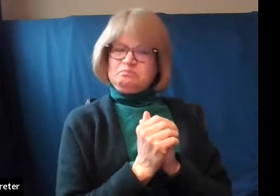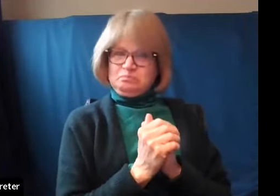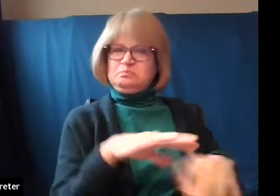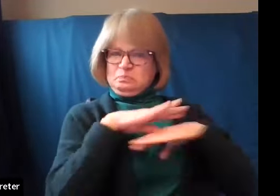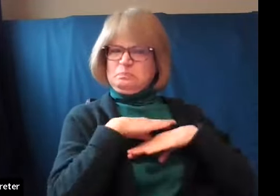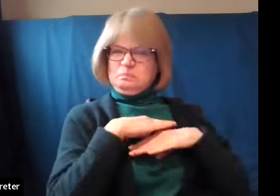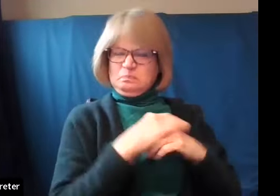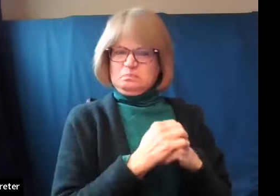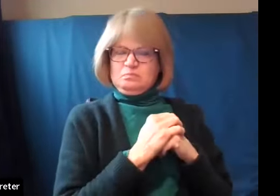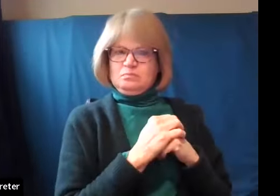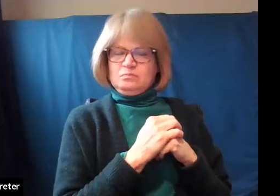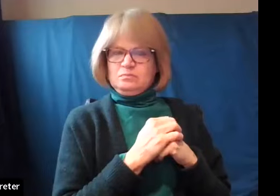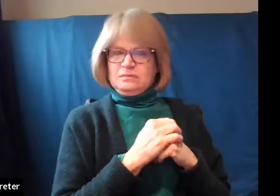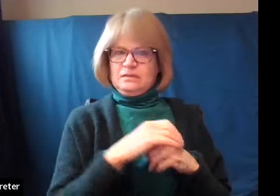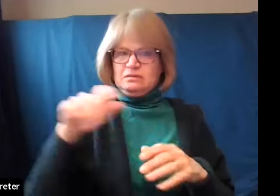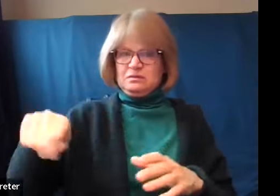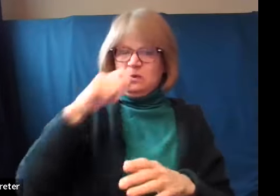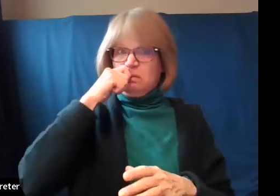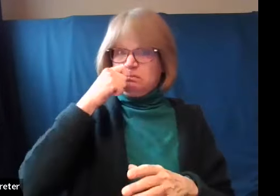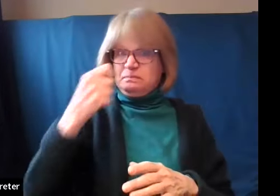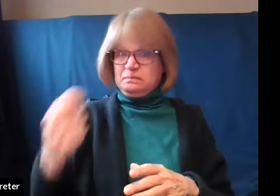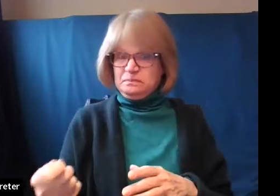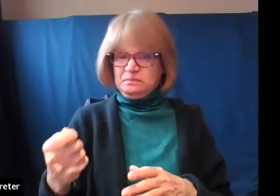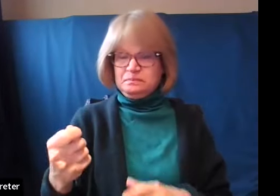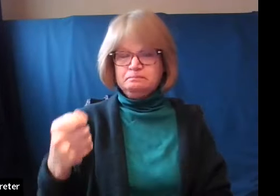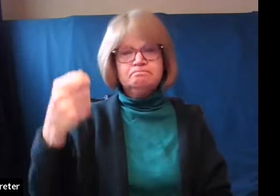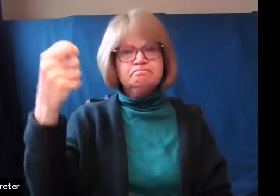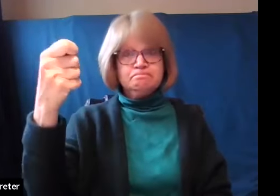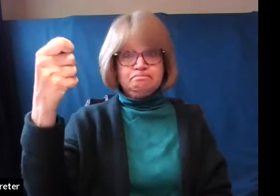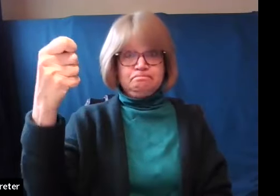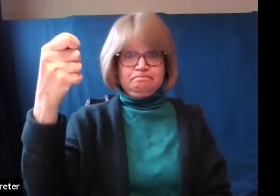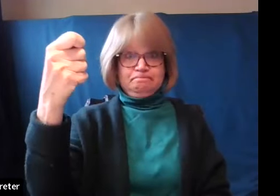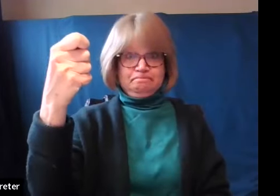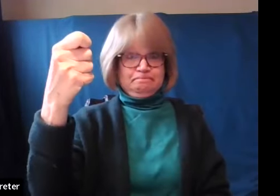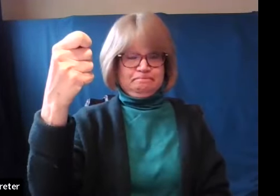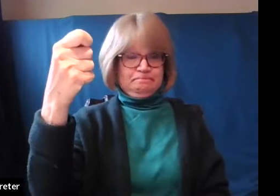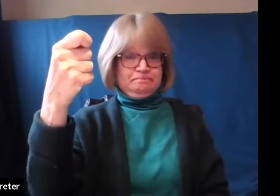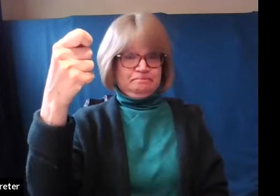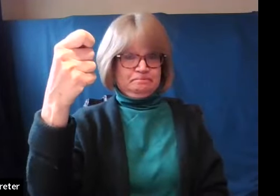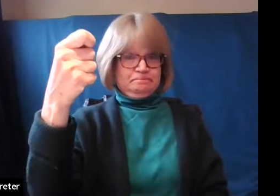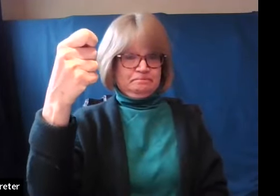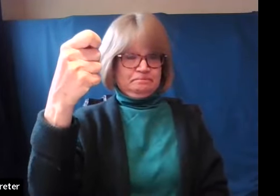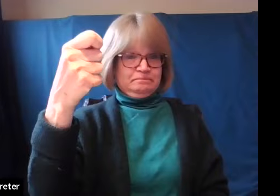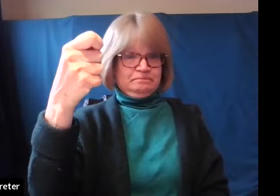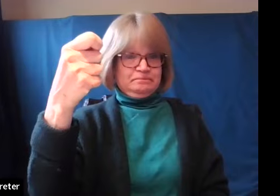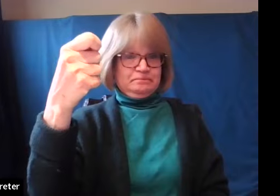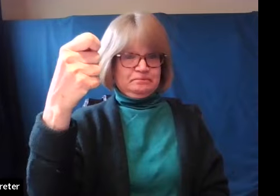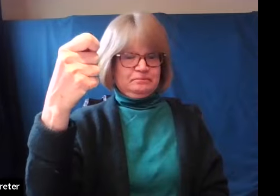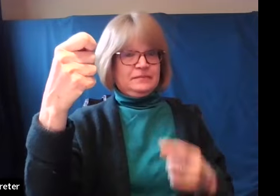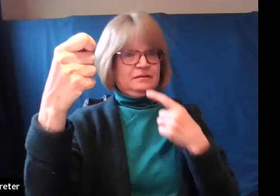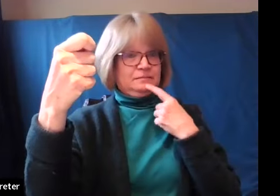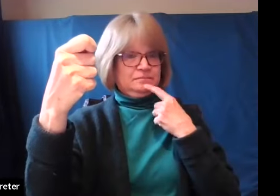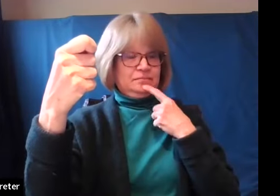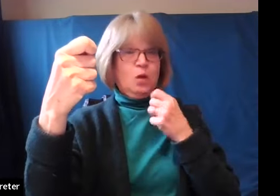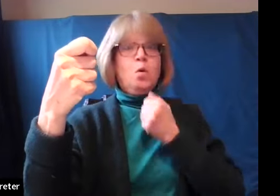self-satisfaction. Removing the spoon from his lips and holding it in the air like an orator driving home the conclusion, he repeated with